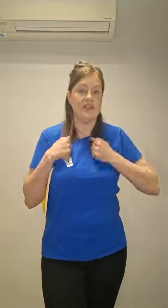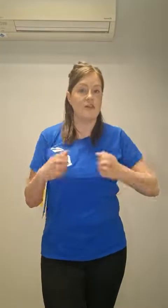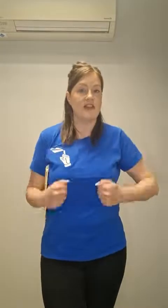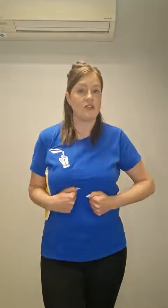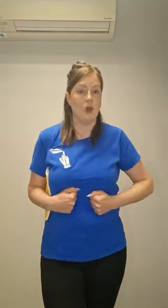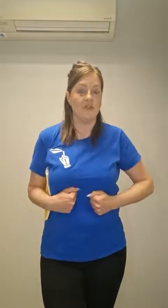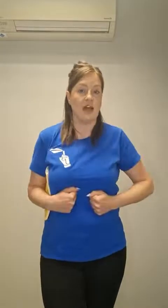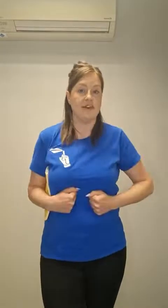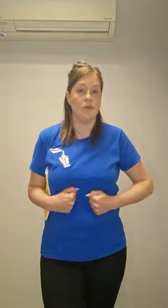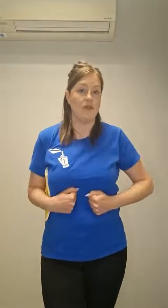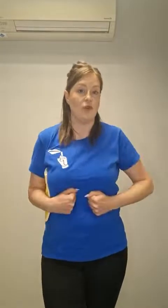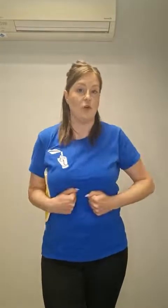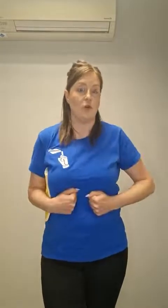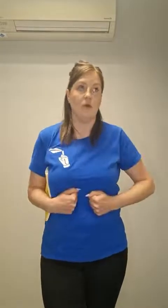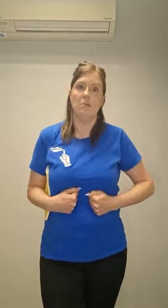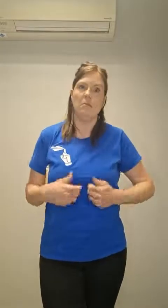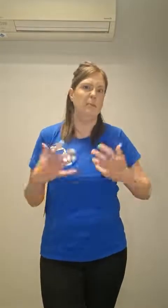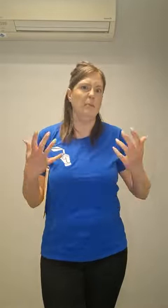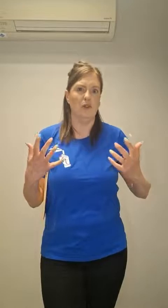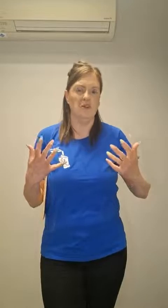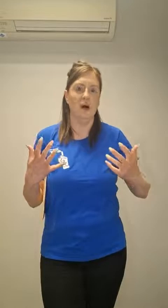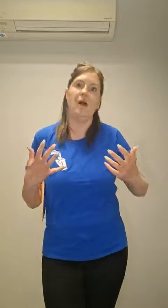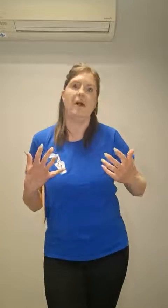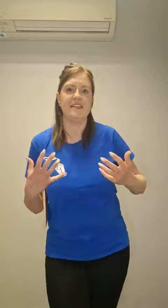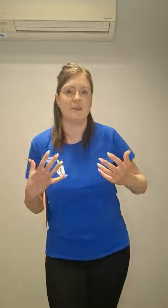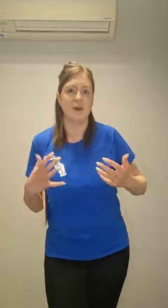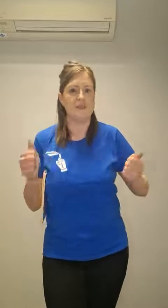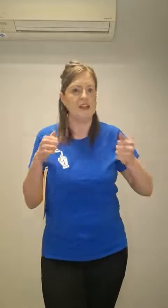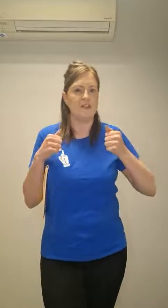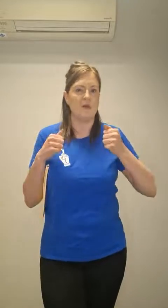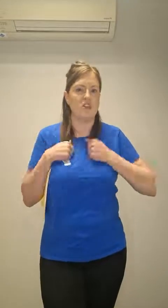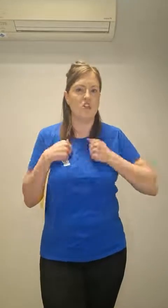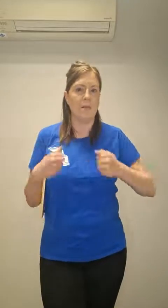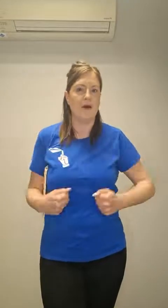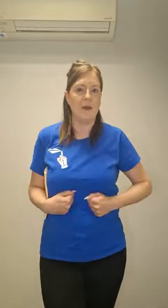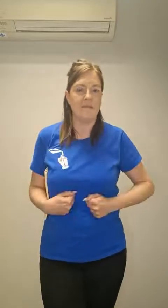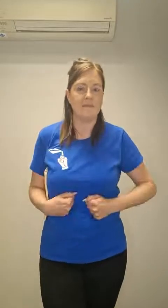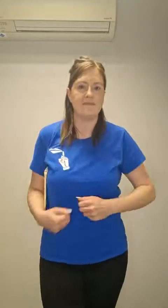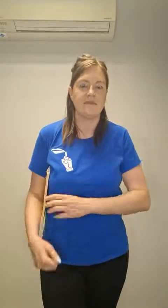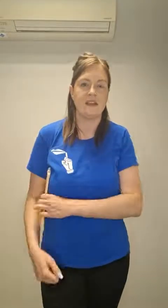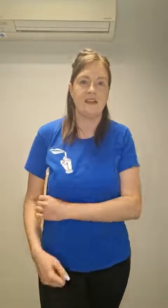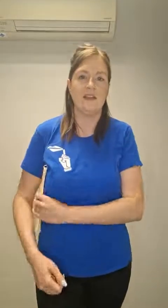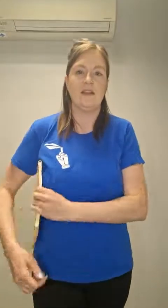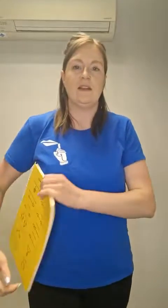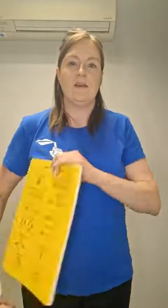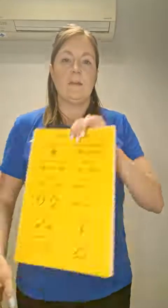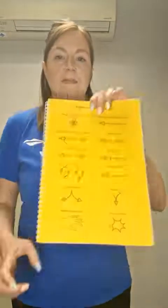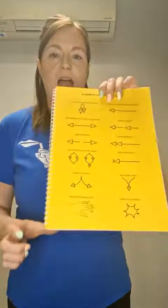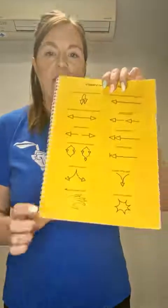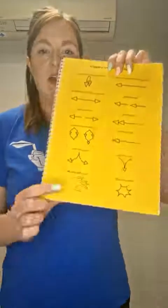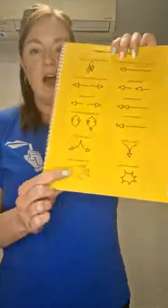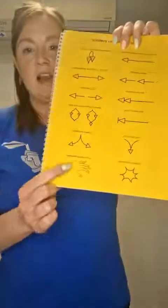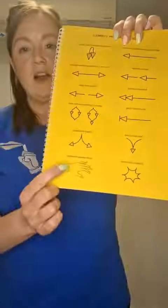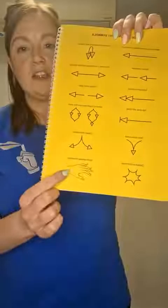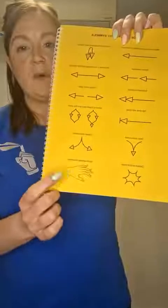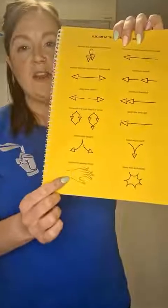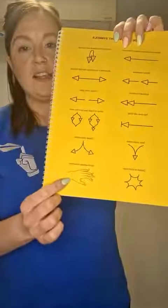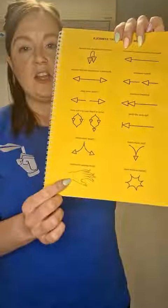makes contact with your body part, I suppose. So in jumper. And then our last one is a